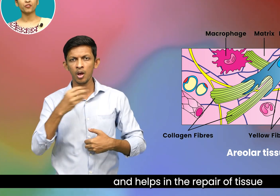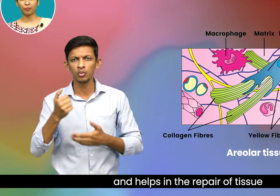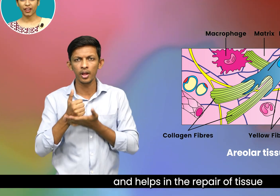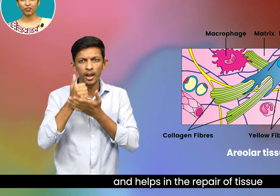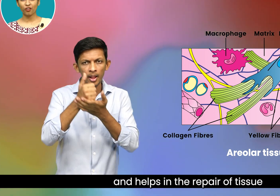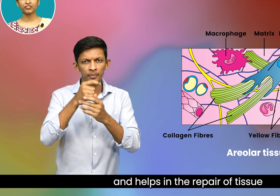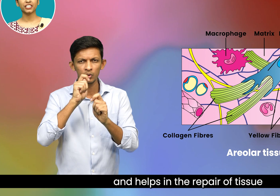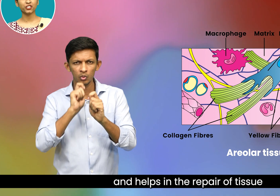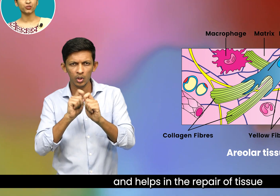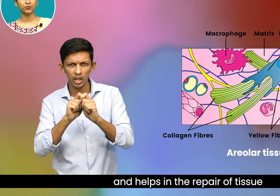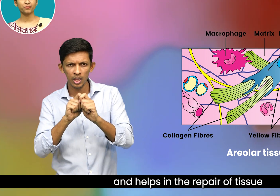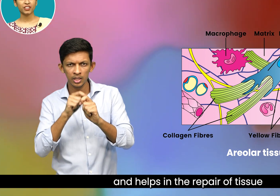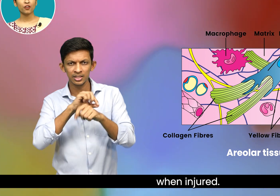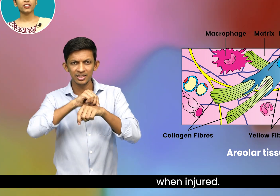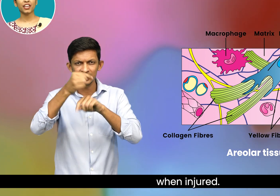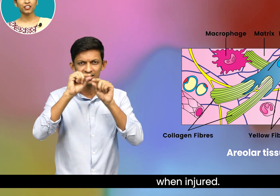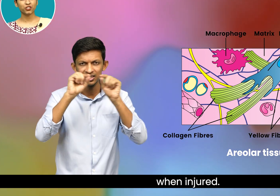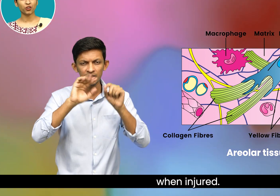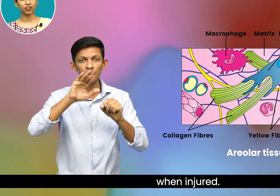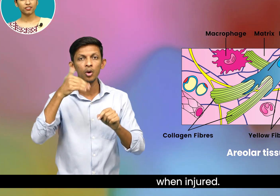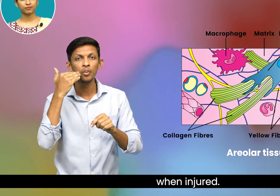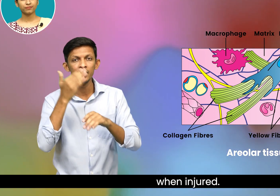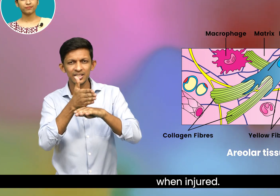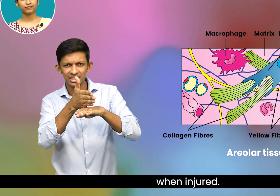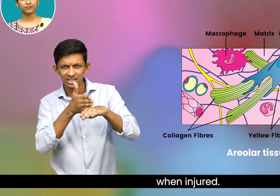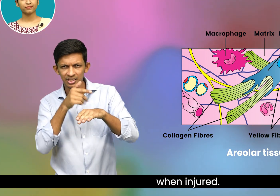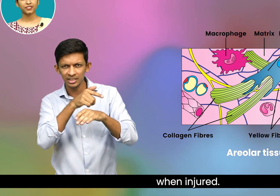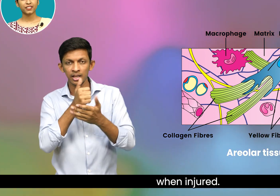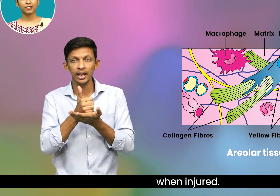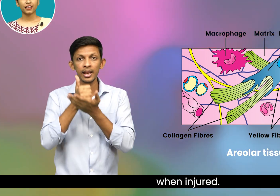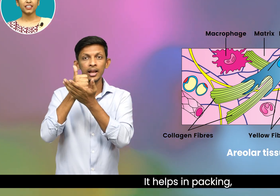helps in repair of tissue when injured.